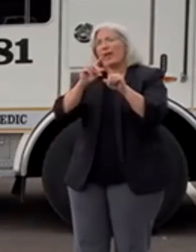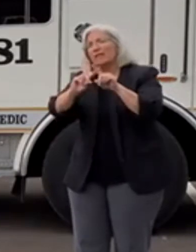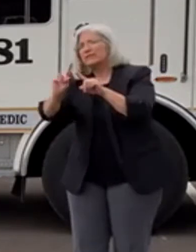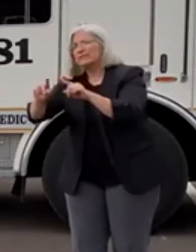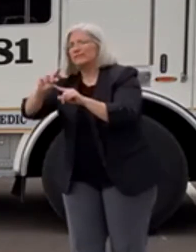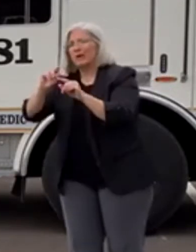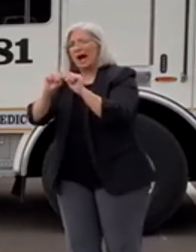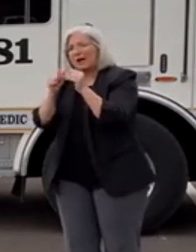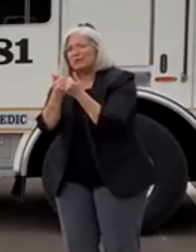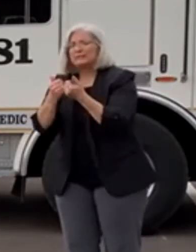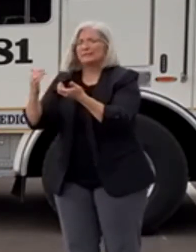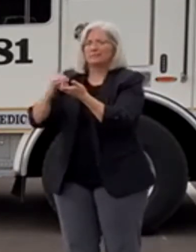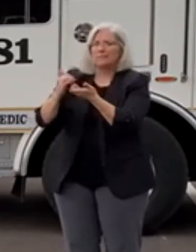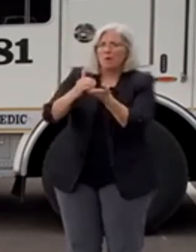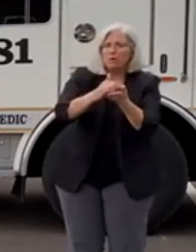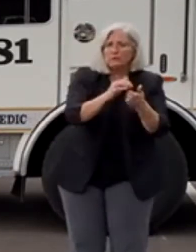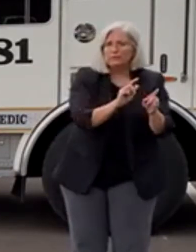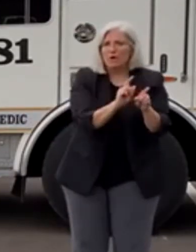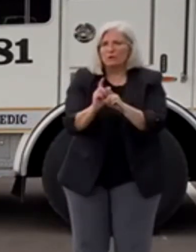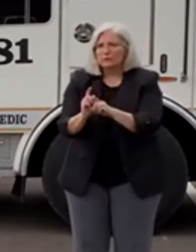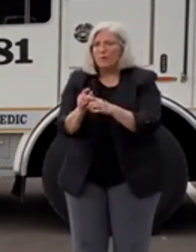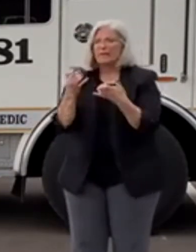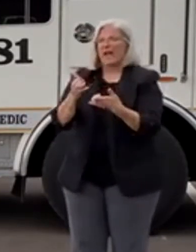so I'll turn it over to Chief to say a few words.